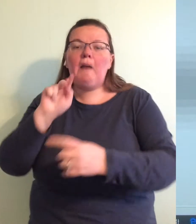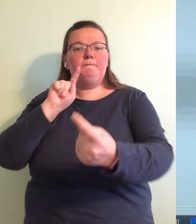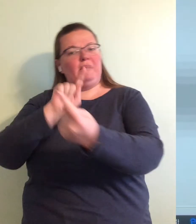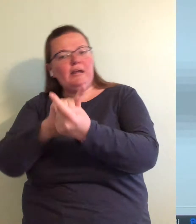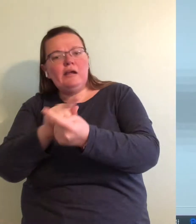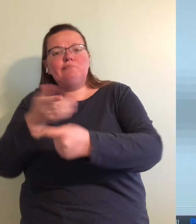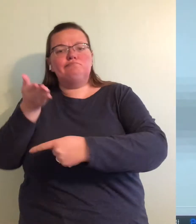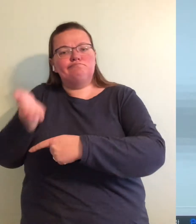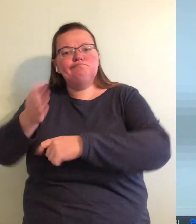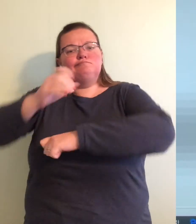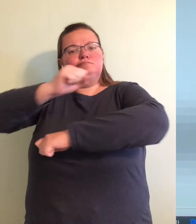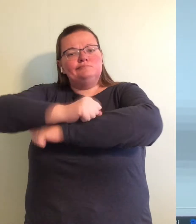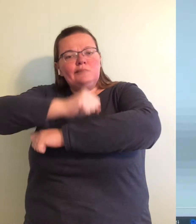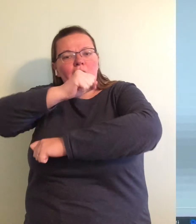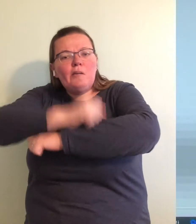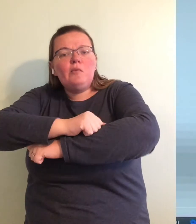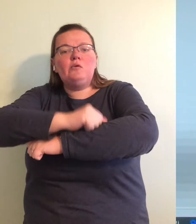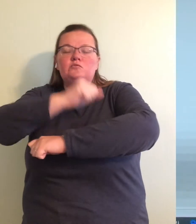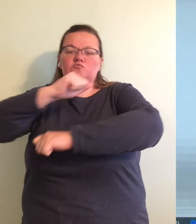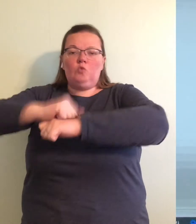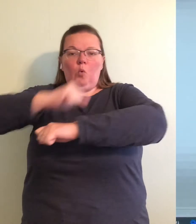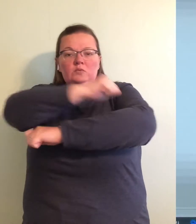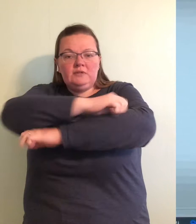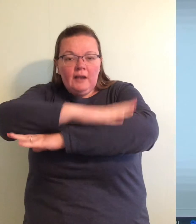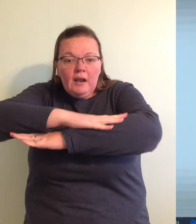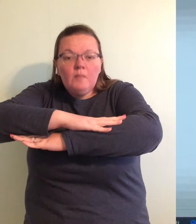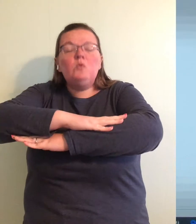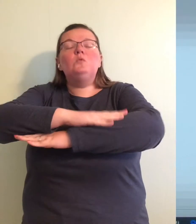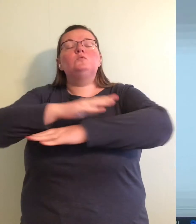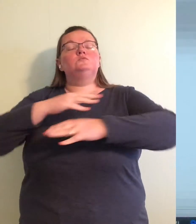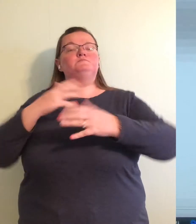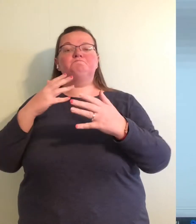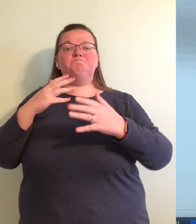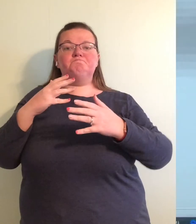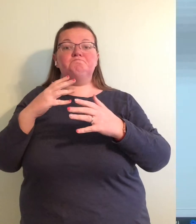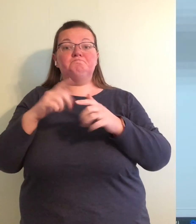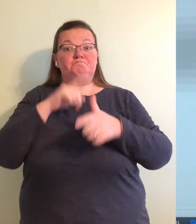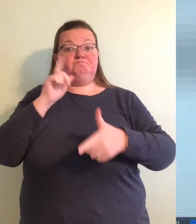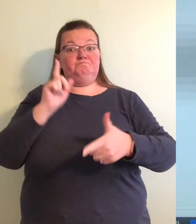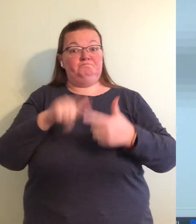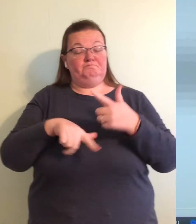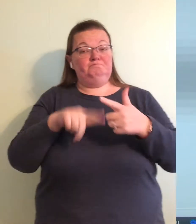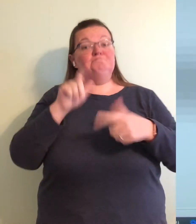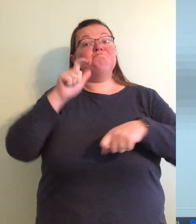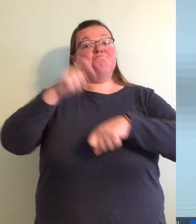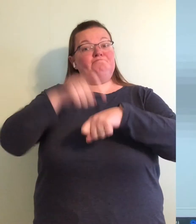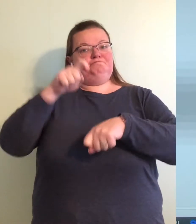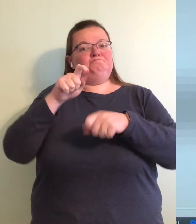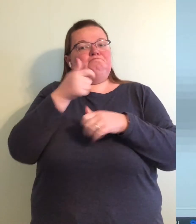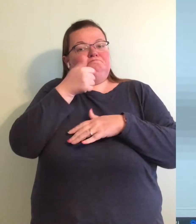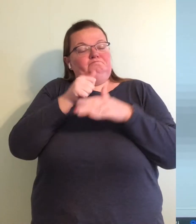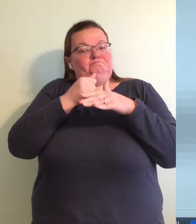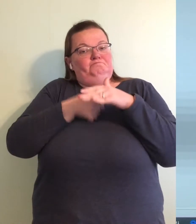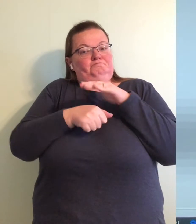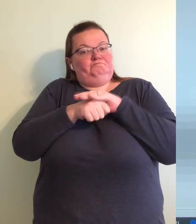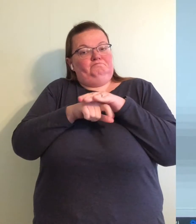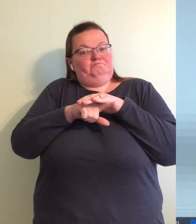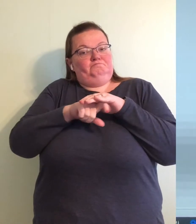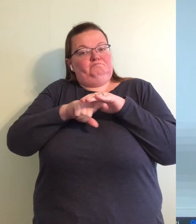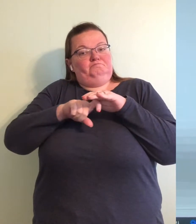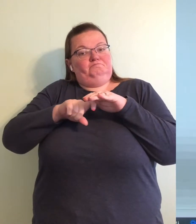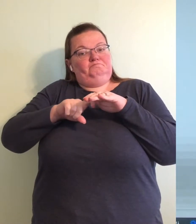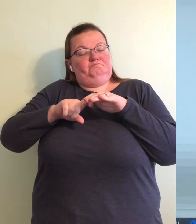It was then that he began very quietly to edge himself under the curtain which hung over the door. For the mention